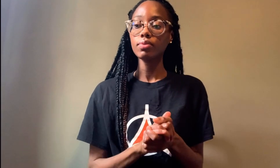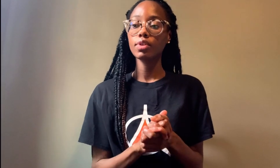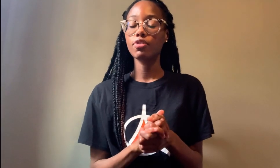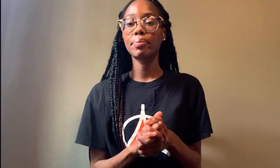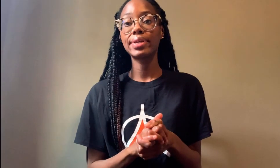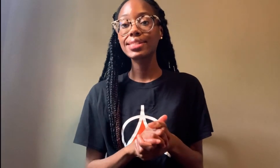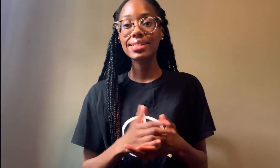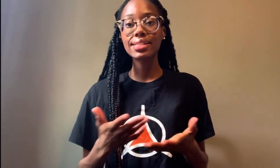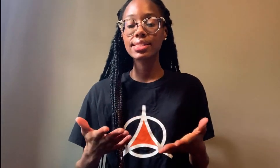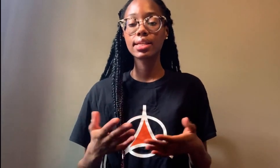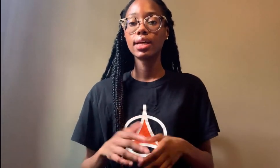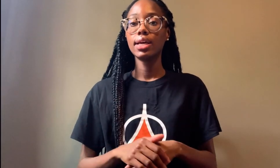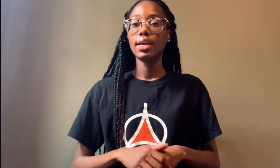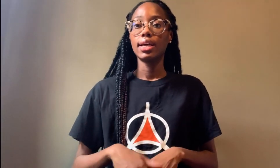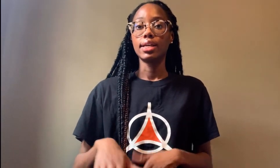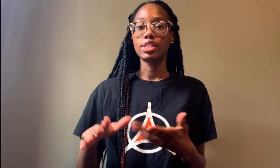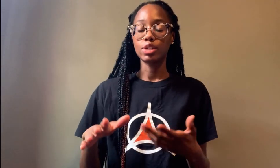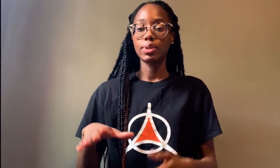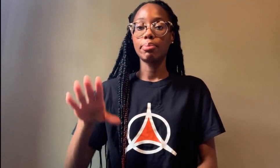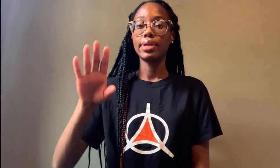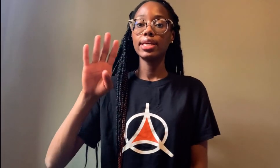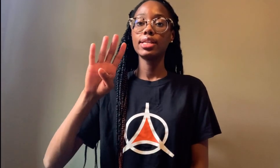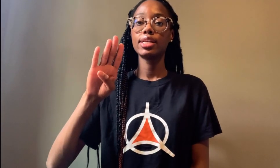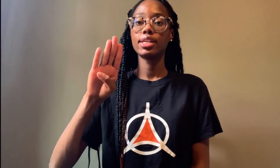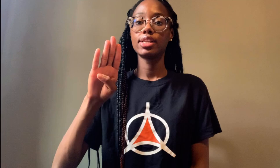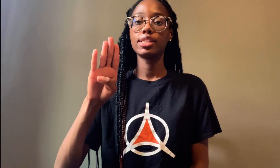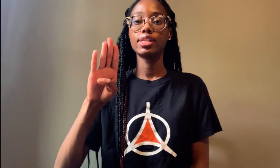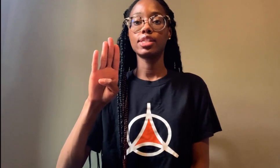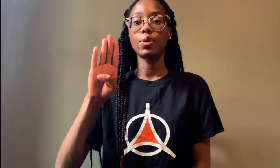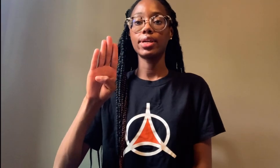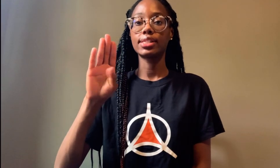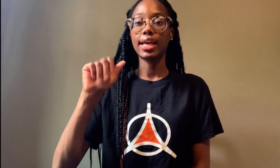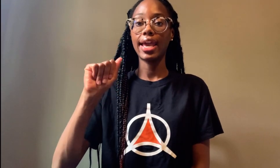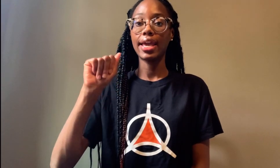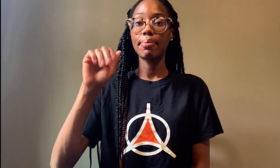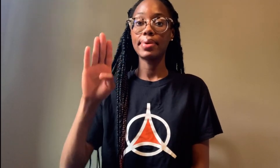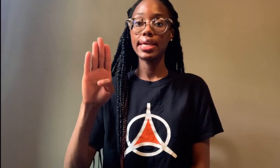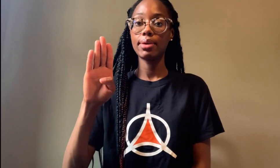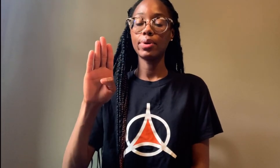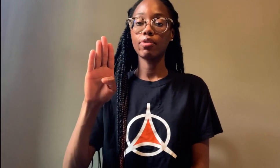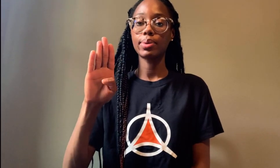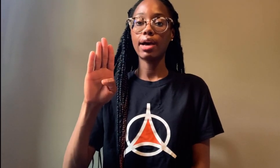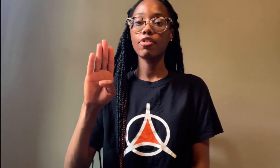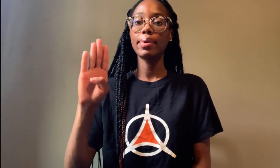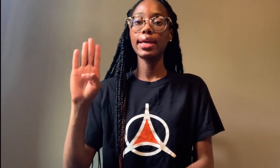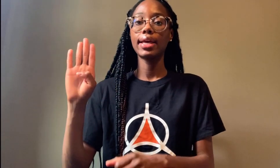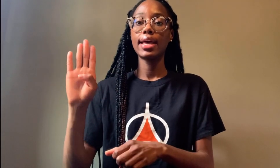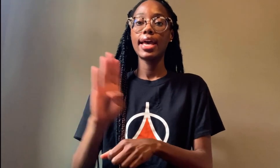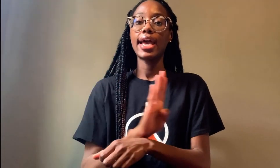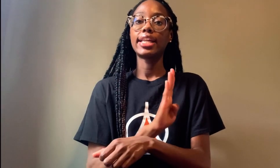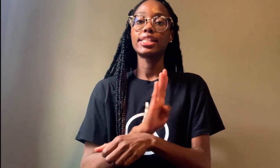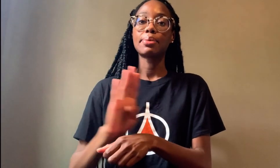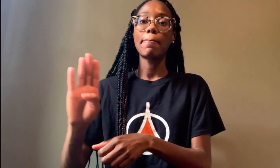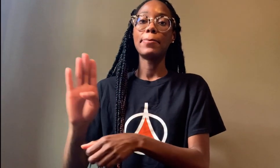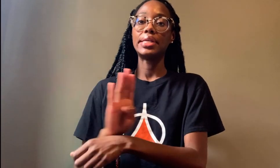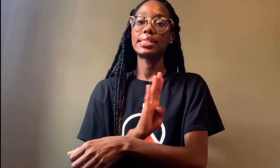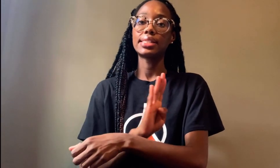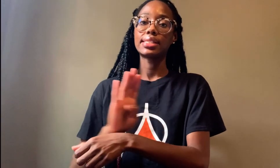For business, starts with a B. So it's A, B, we know from the alphabet, and it's business.